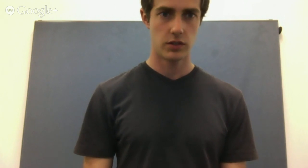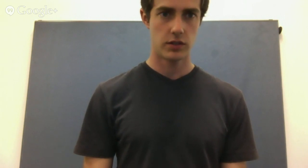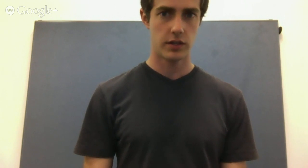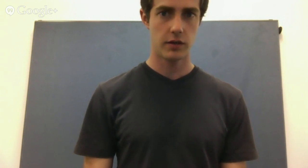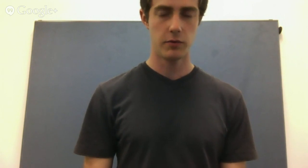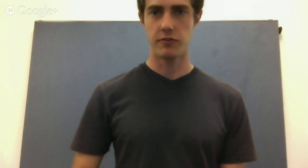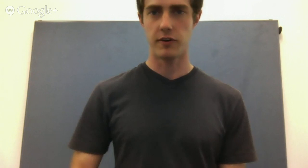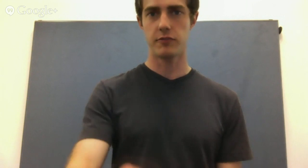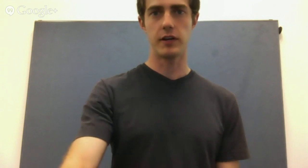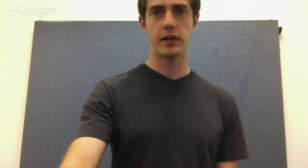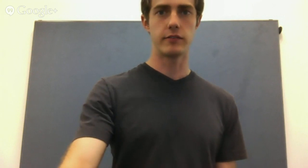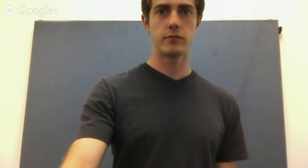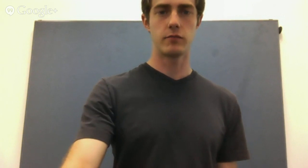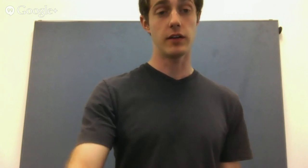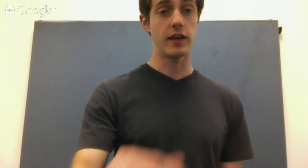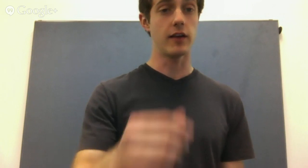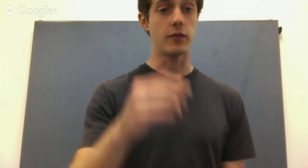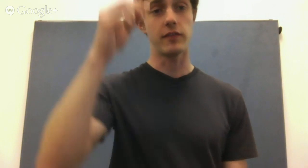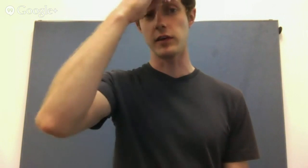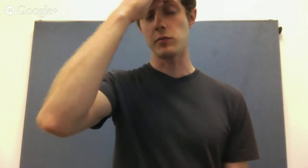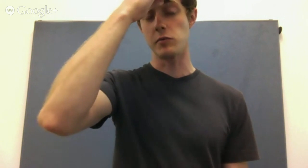we'll do Fireflies. Well, that'll definitely get me pulled.